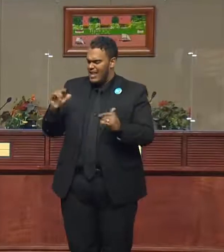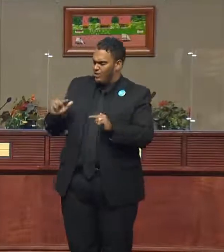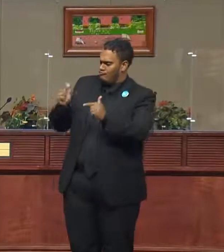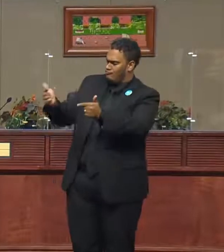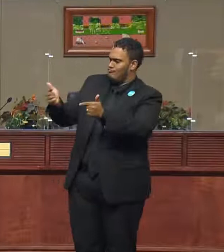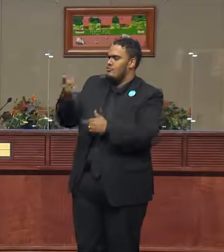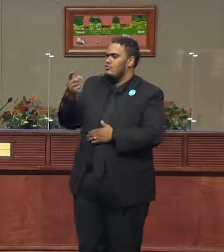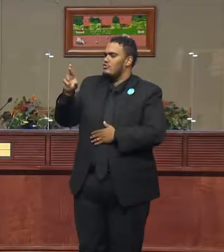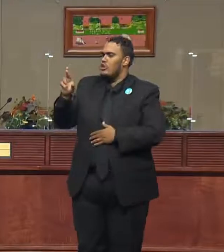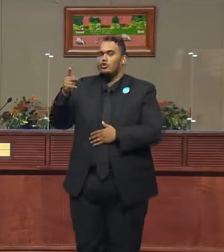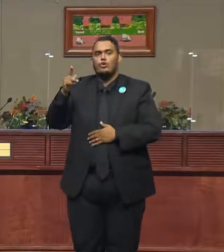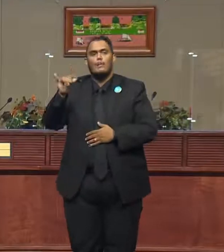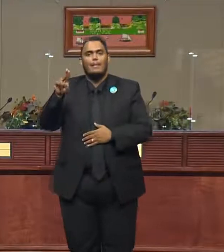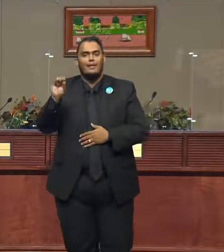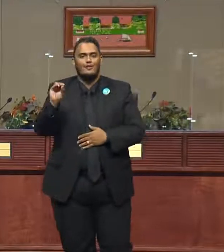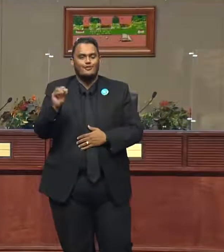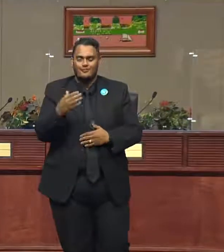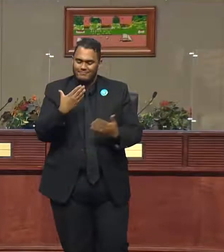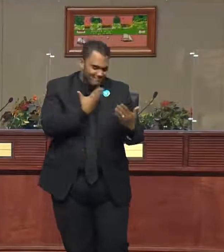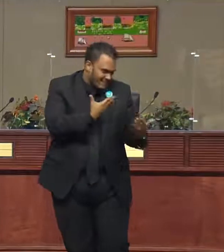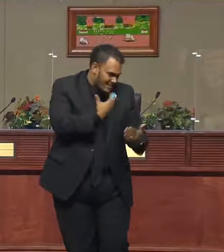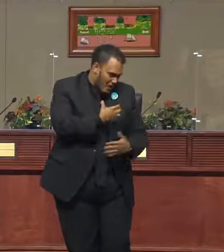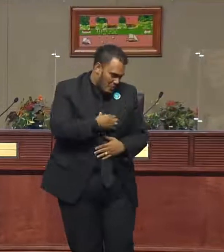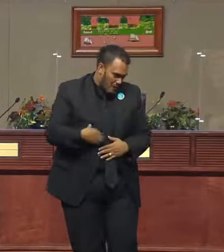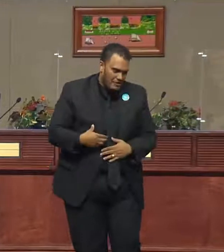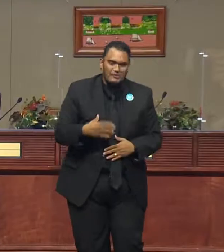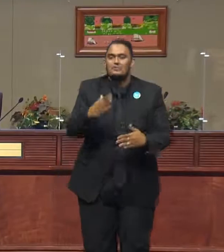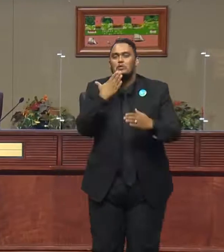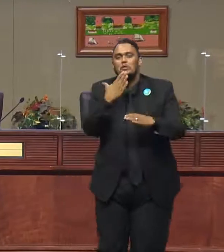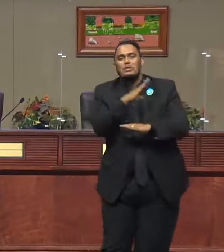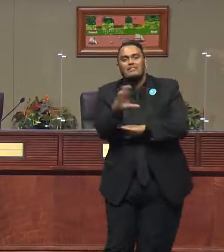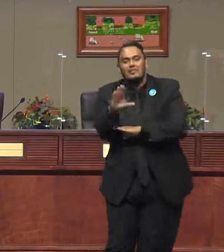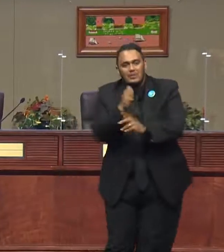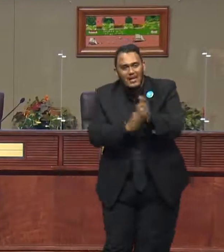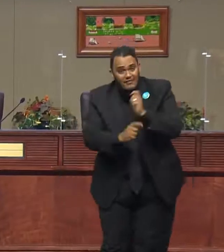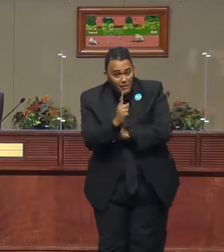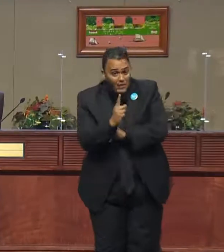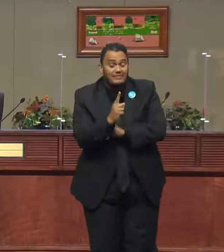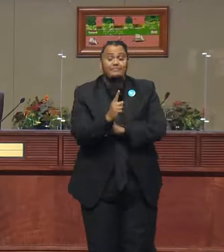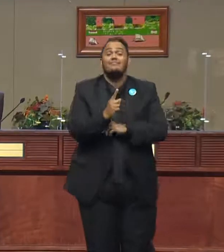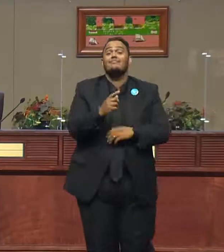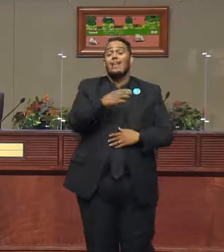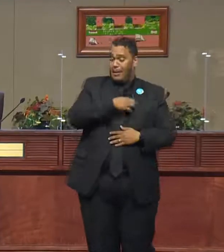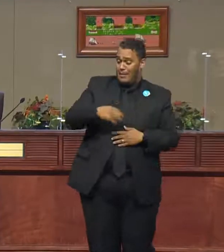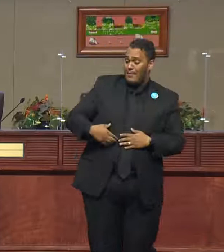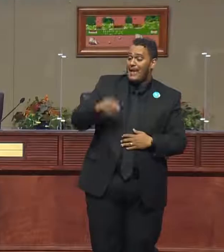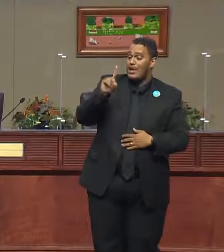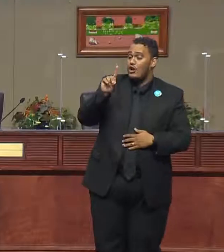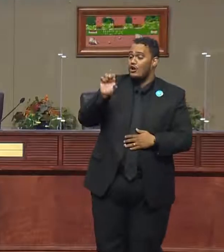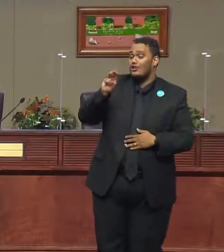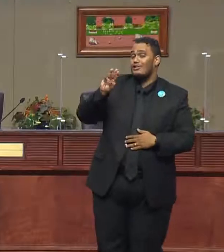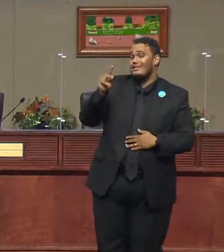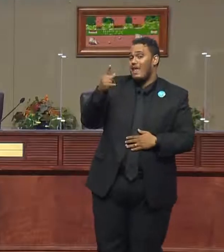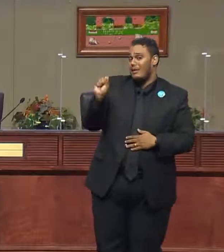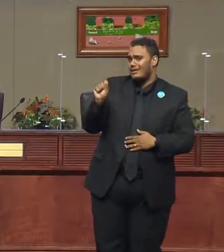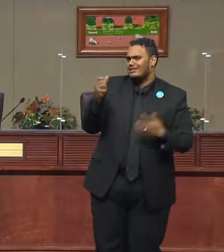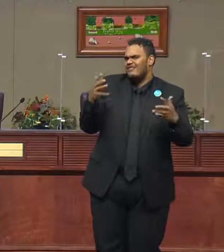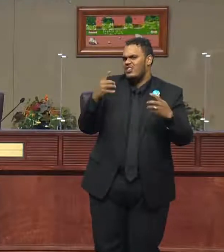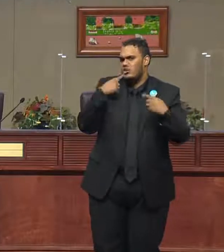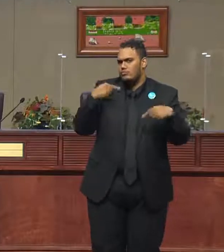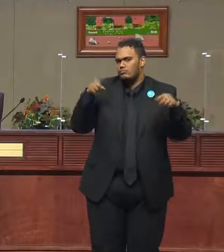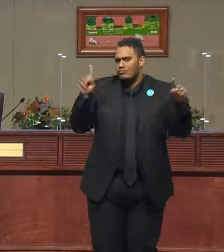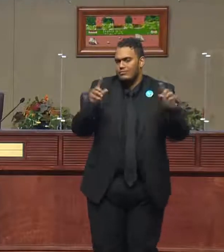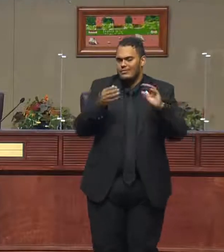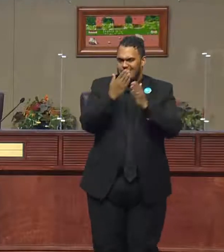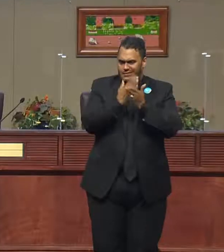Thank you, Mayor. Good afternoon, everyone. Mayor Demings gave you some of the numbers, so I'm going to quickly go over